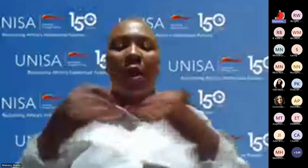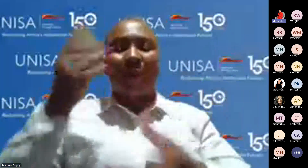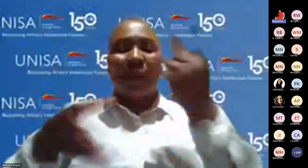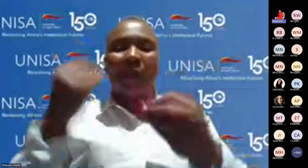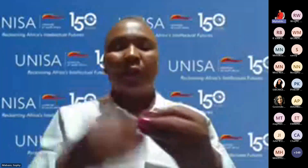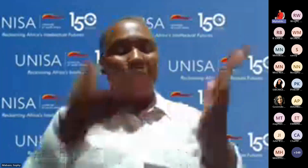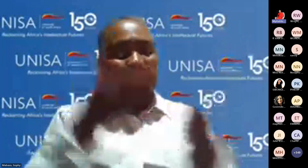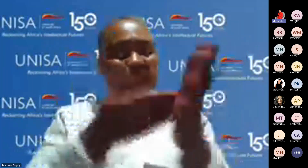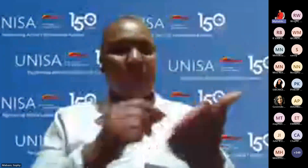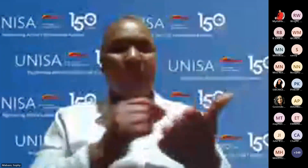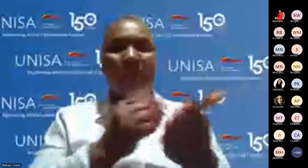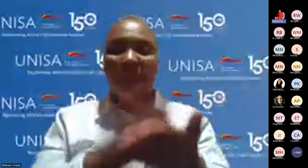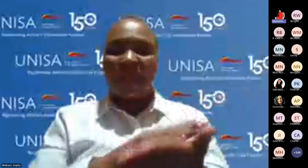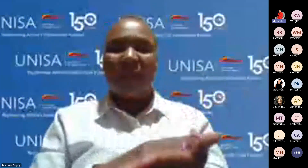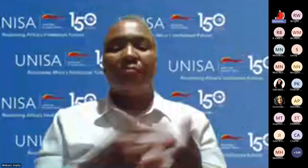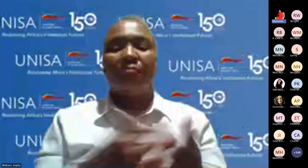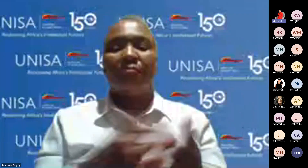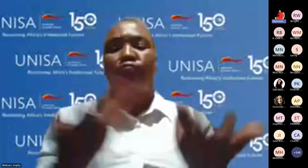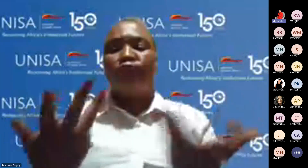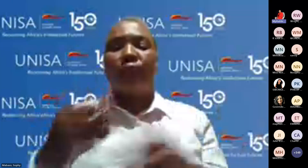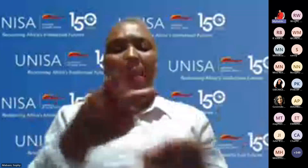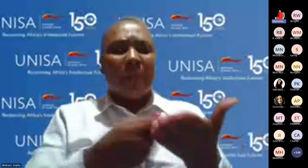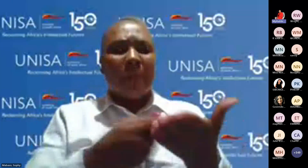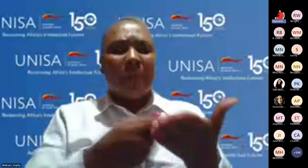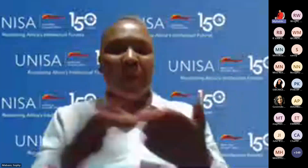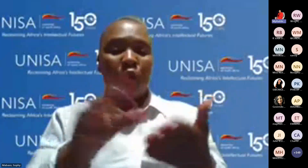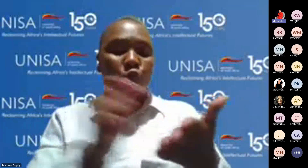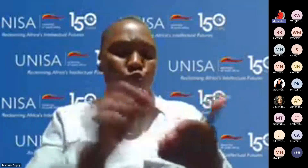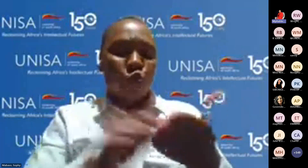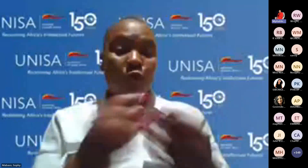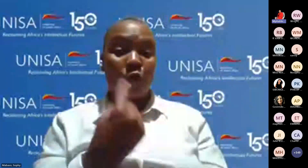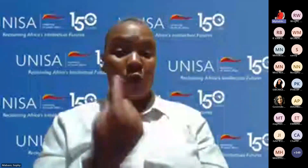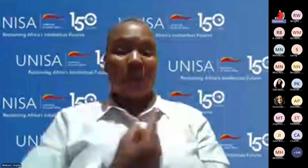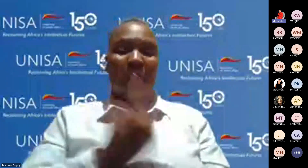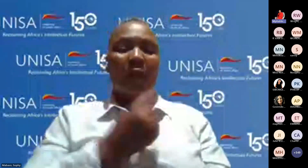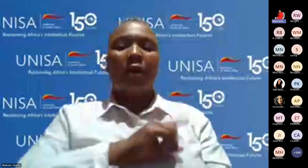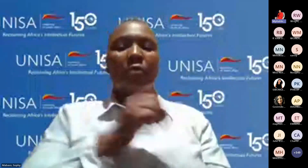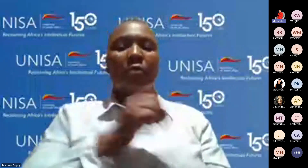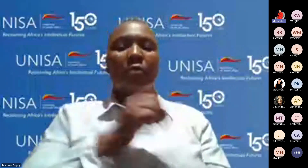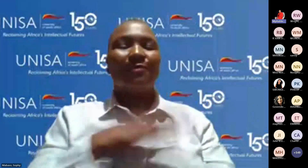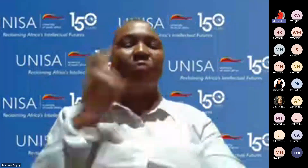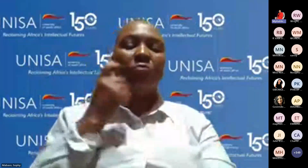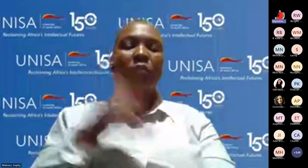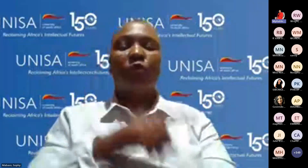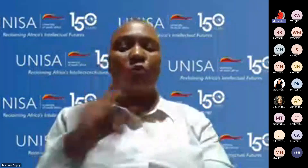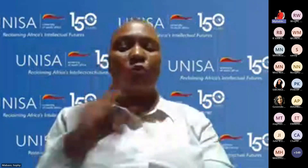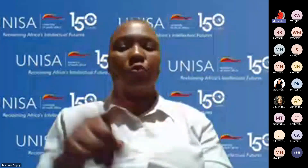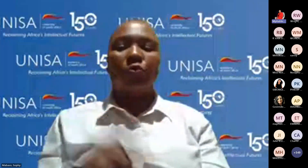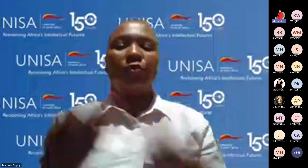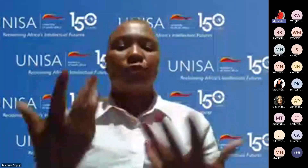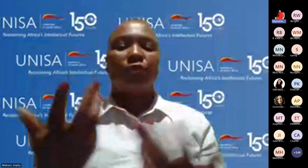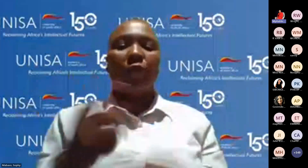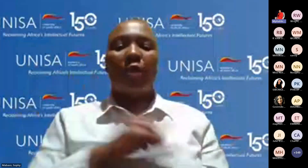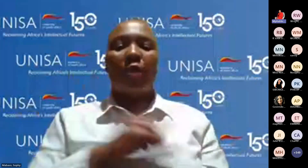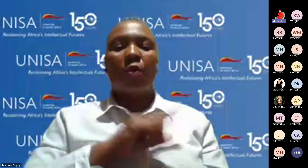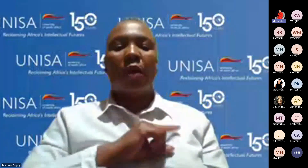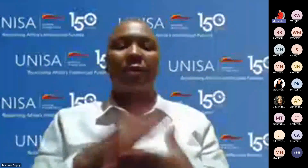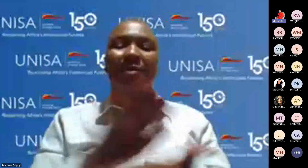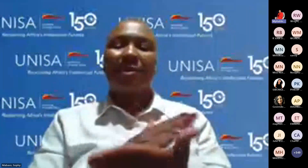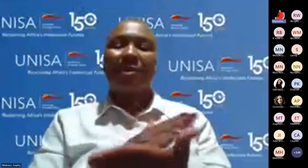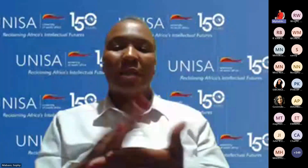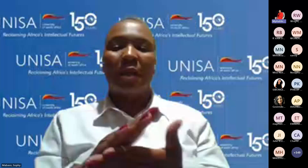this page. So prepare those notes for yourself so that it's easy for you. Because some people,